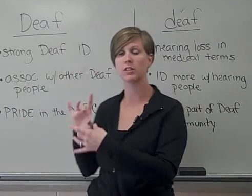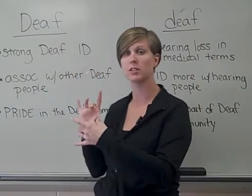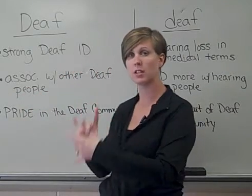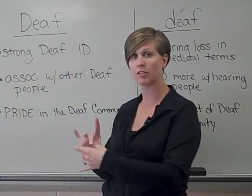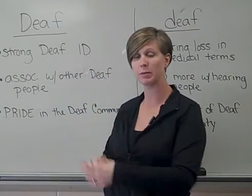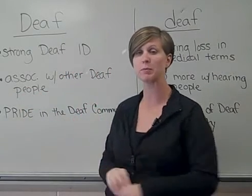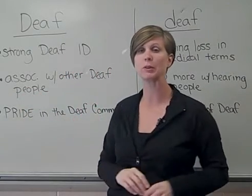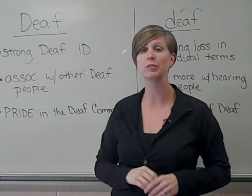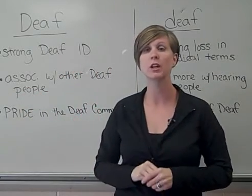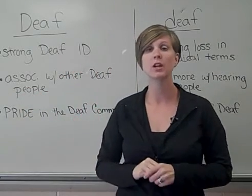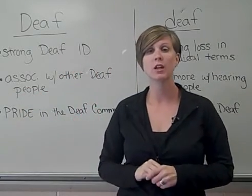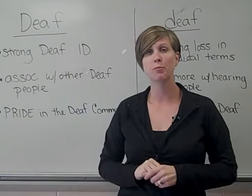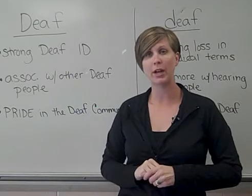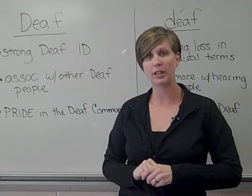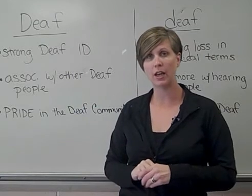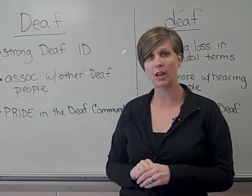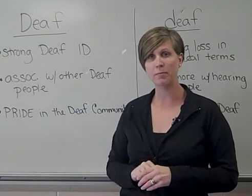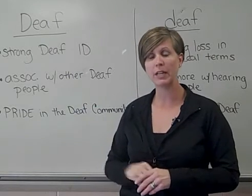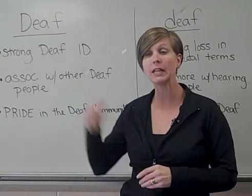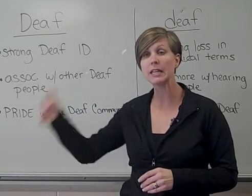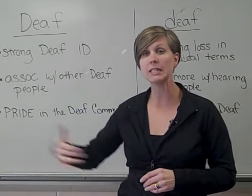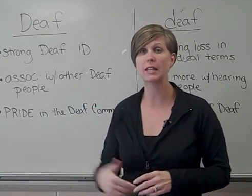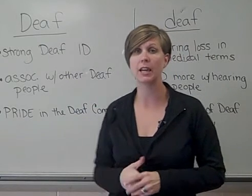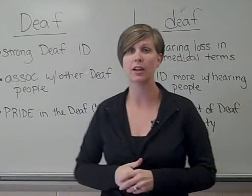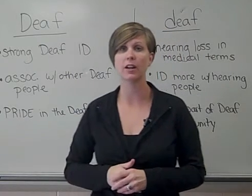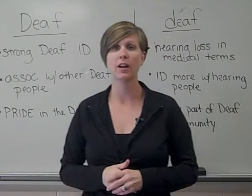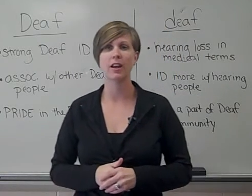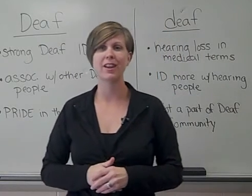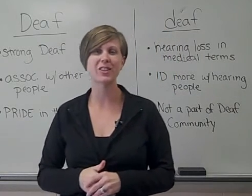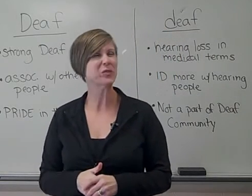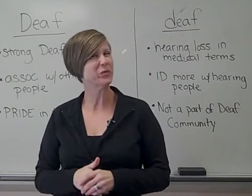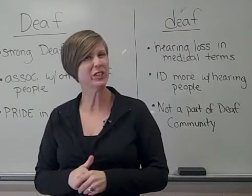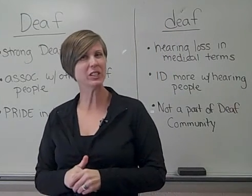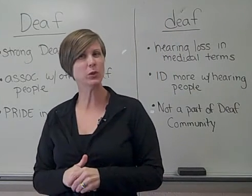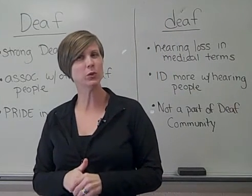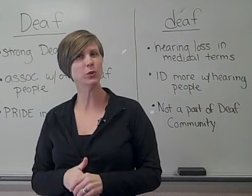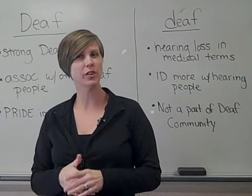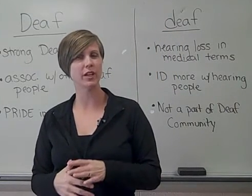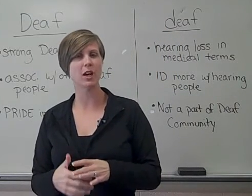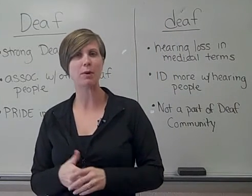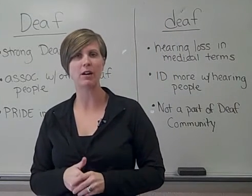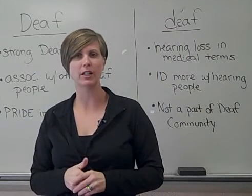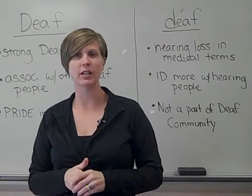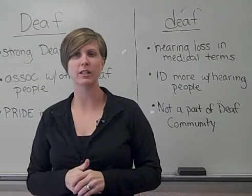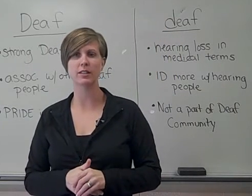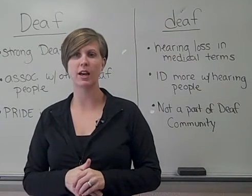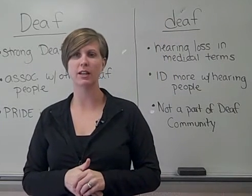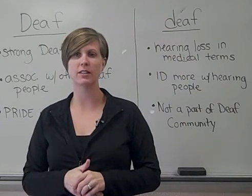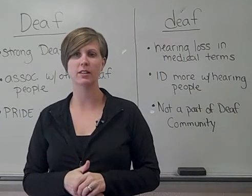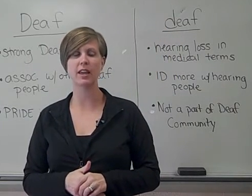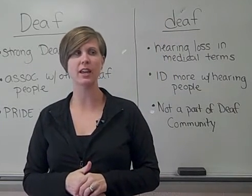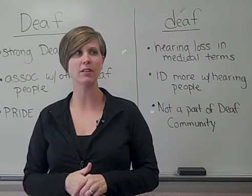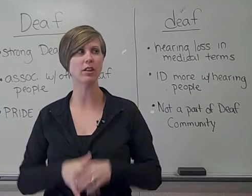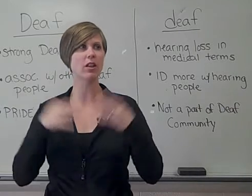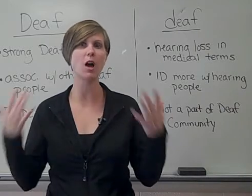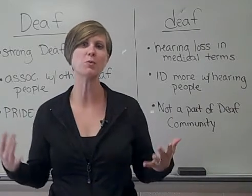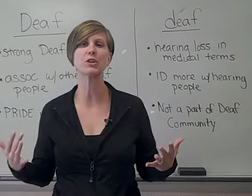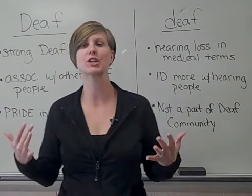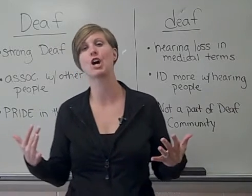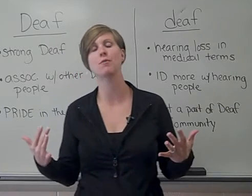versus deaf people. But it is there, and the really cool thing about it is that they have a lot more in